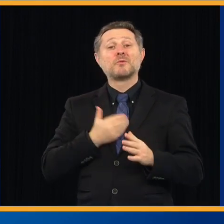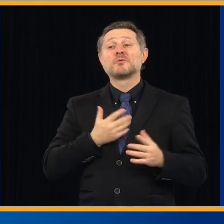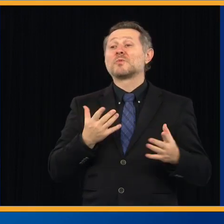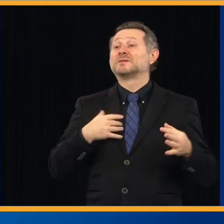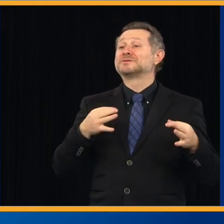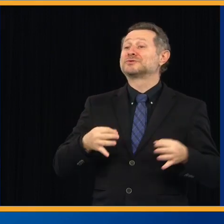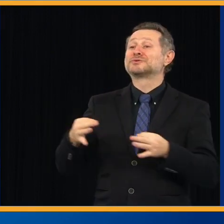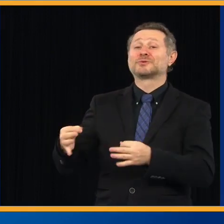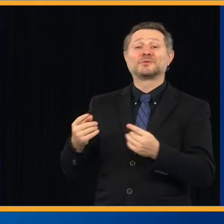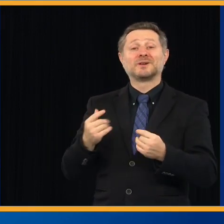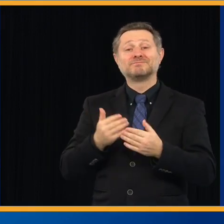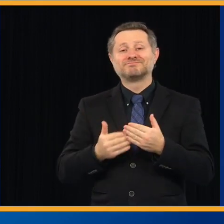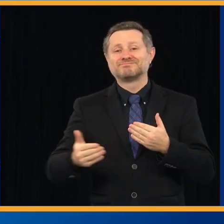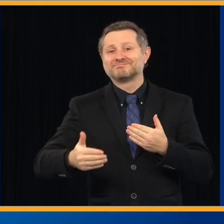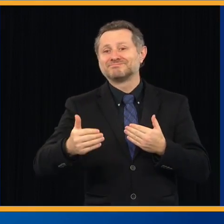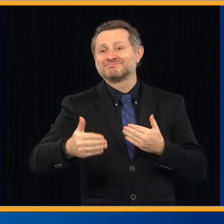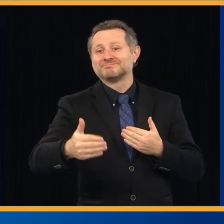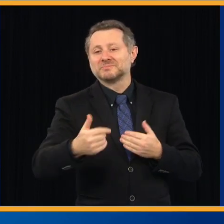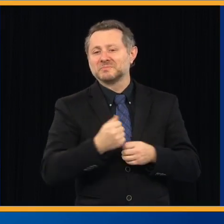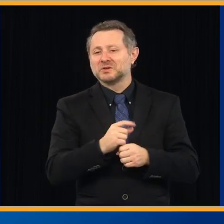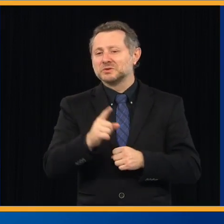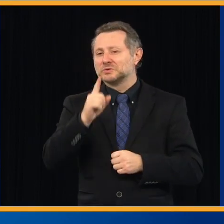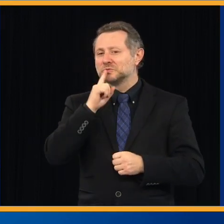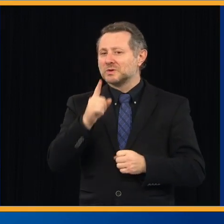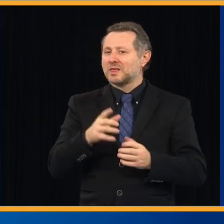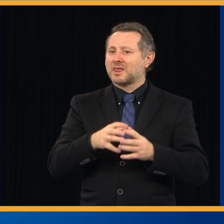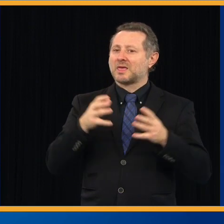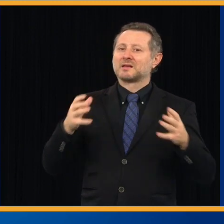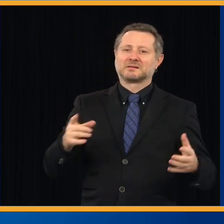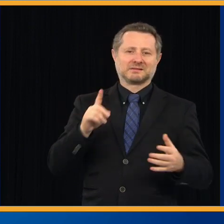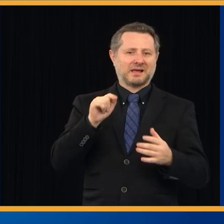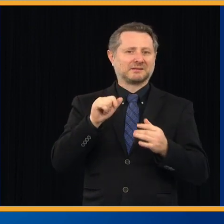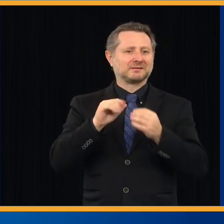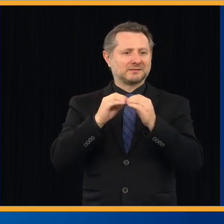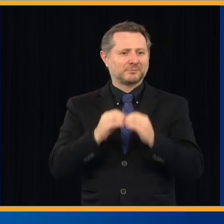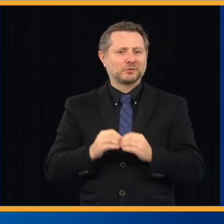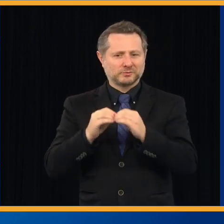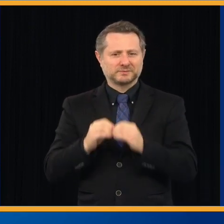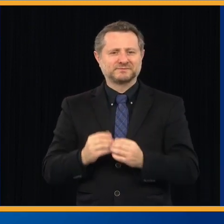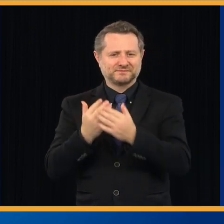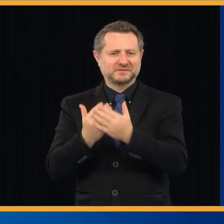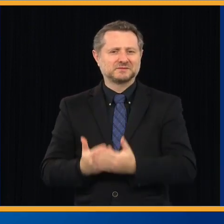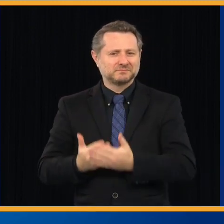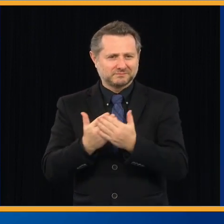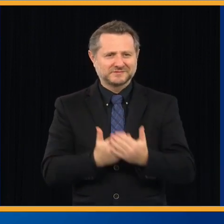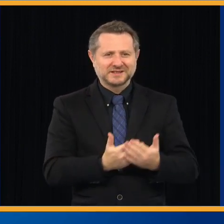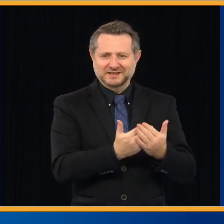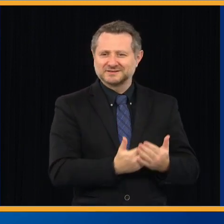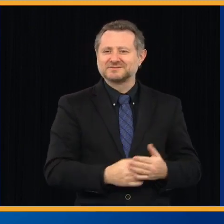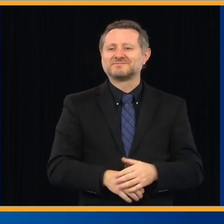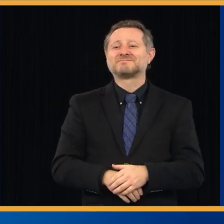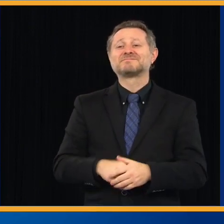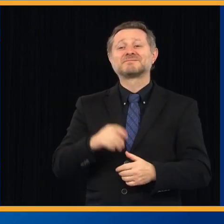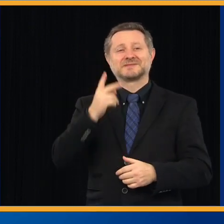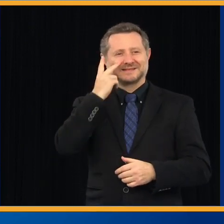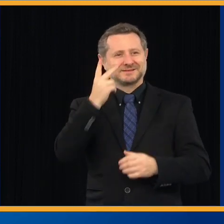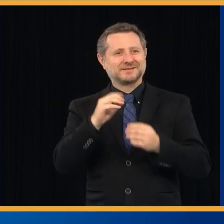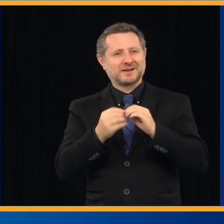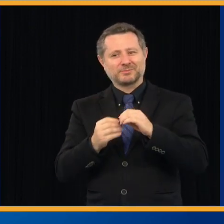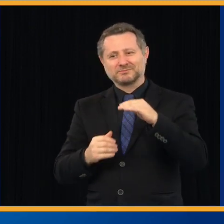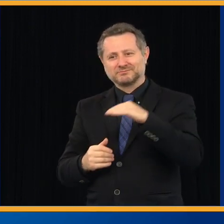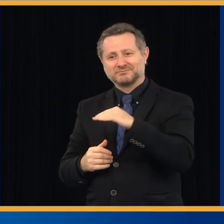want to get those data points as quickly as we can. And seeing it go down to 12%,